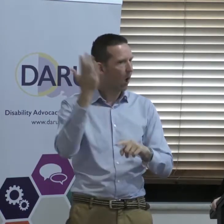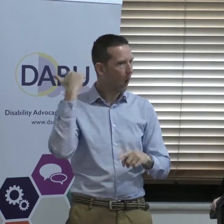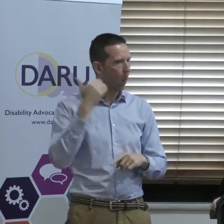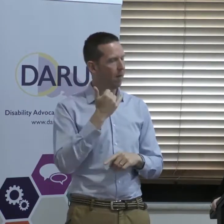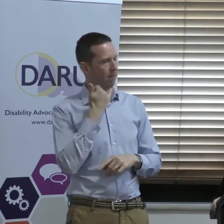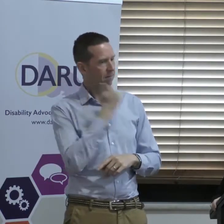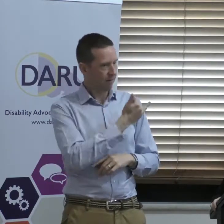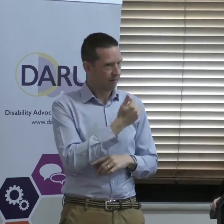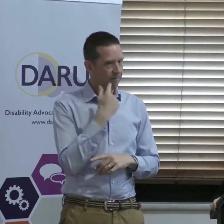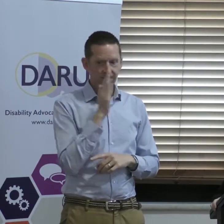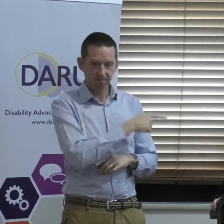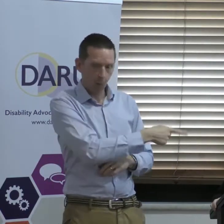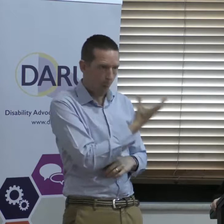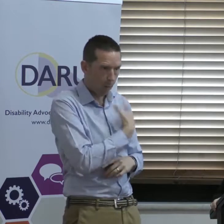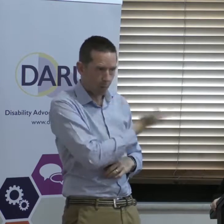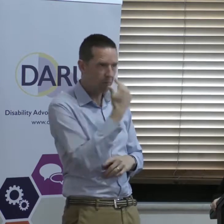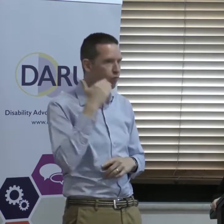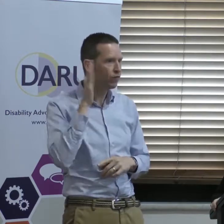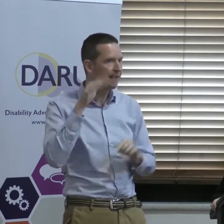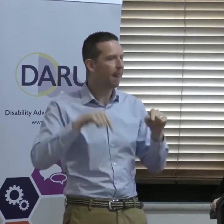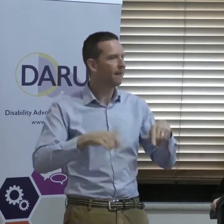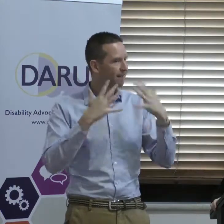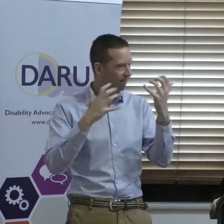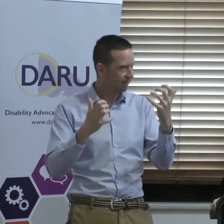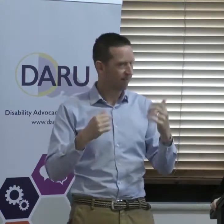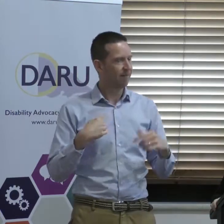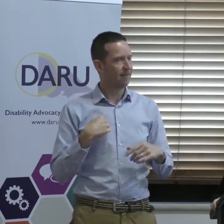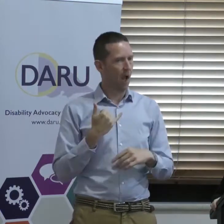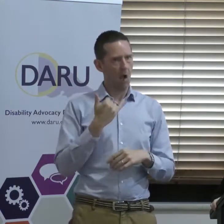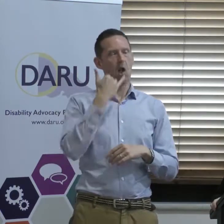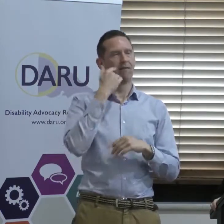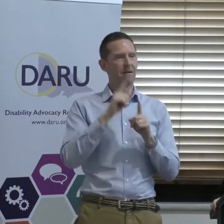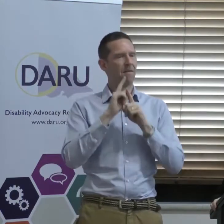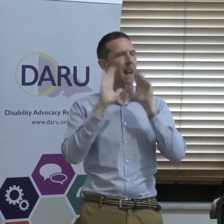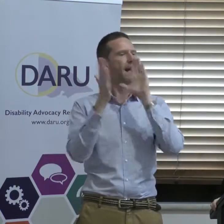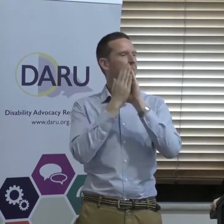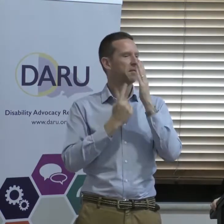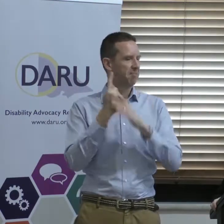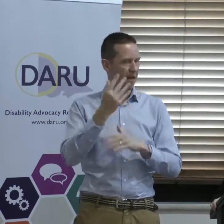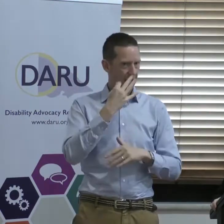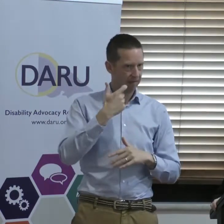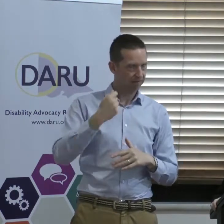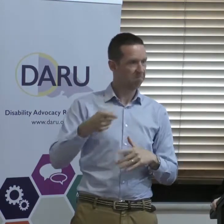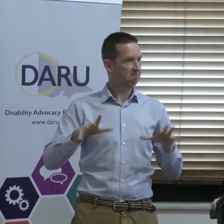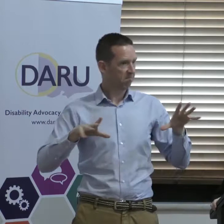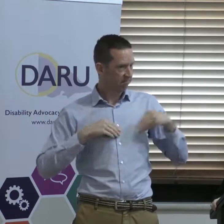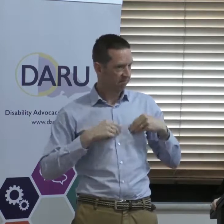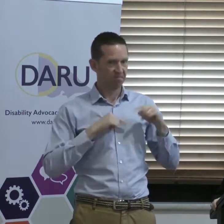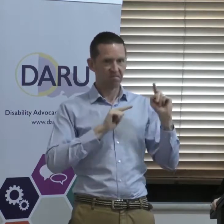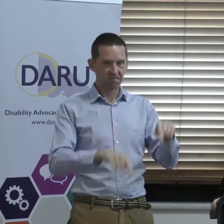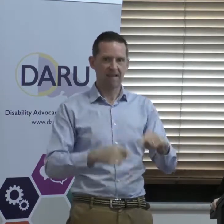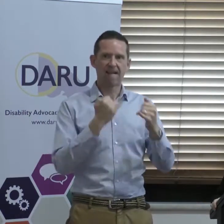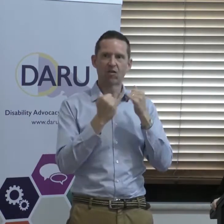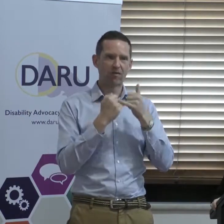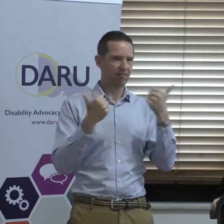like to present at this seminar? And it was very last minute. And they took me on, and it's been very fun,